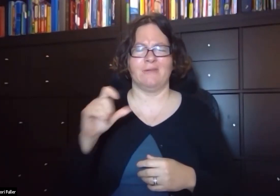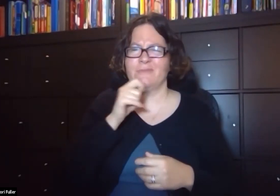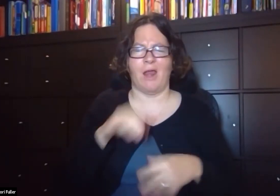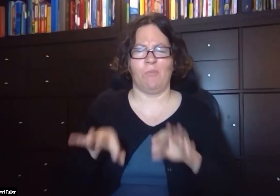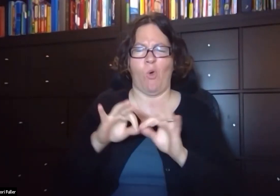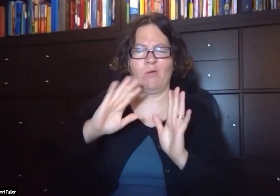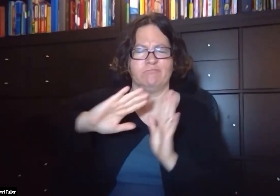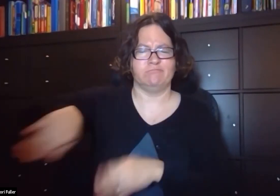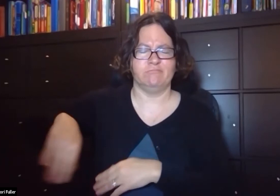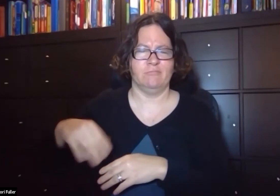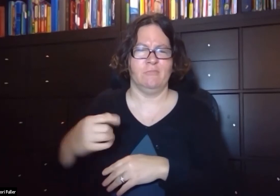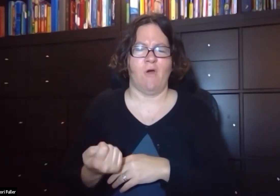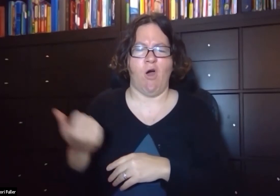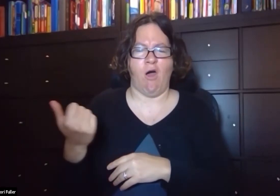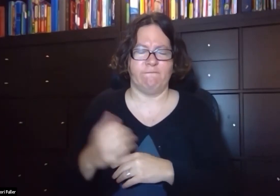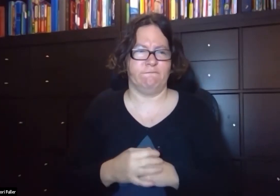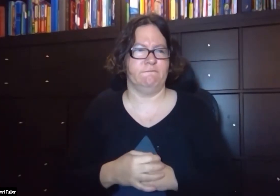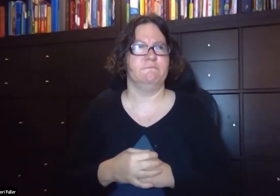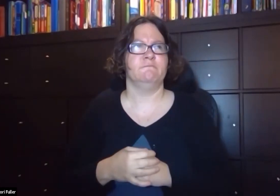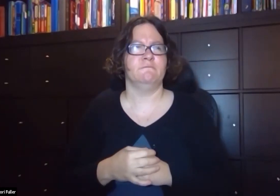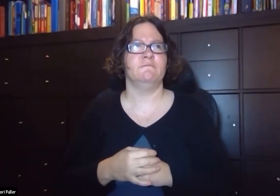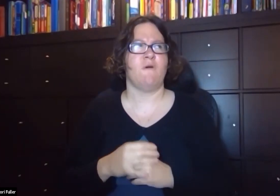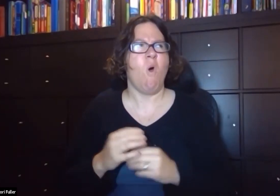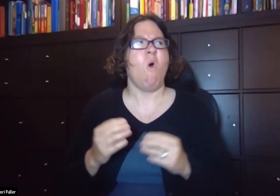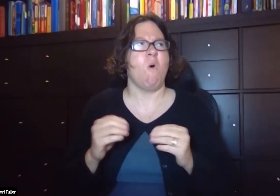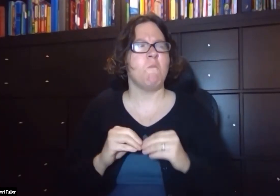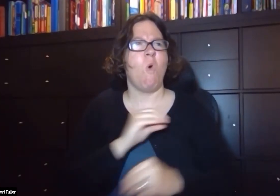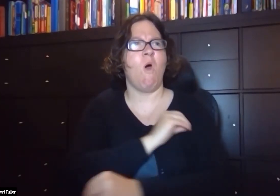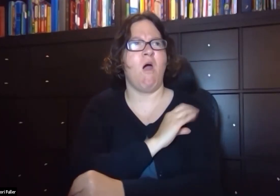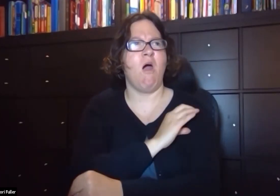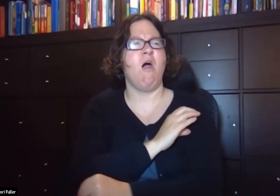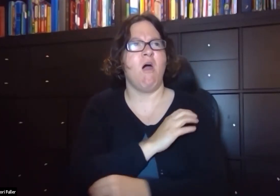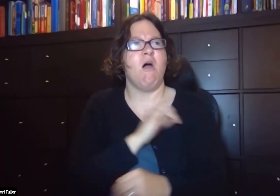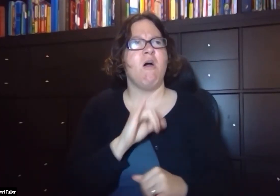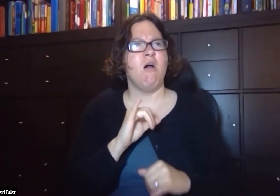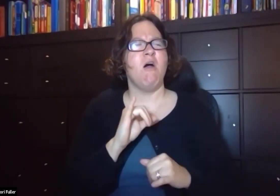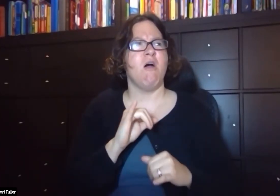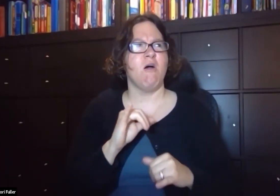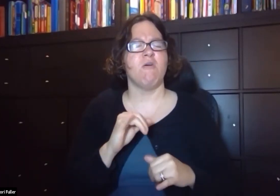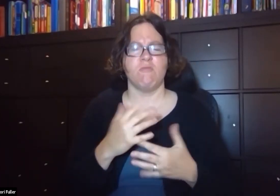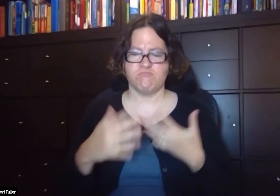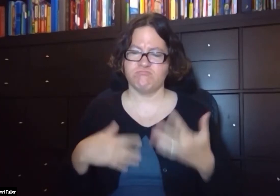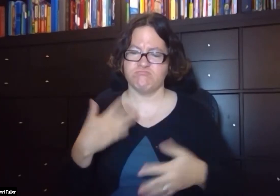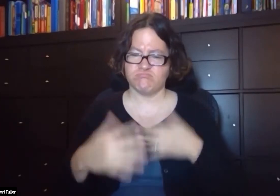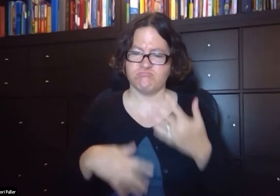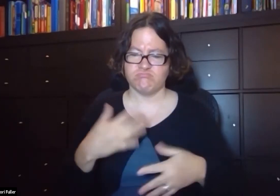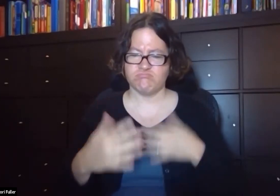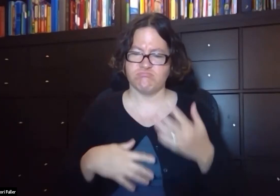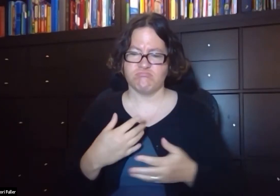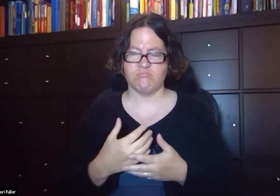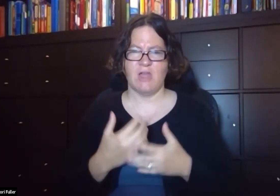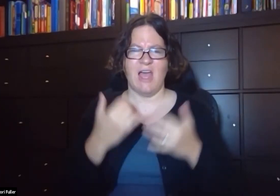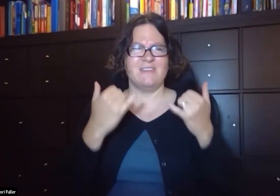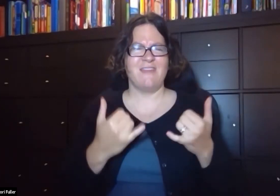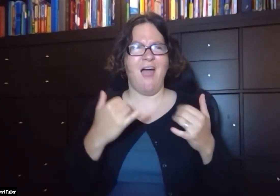on activities that actually were more life-giving and enhancing, and then setting aside